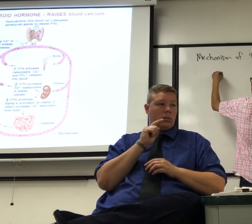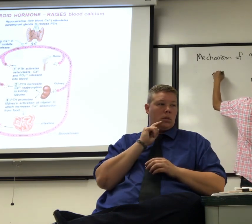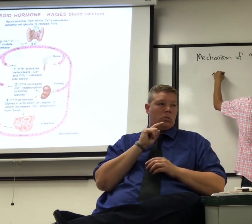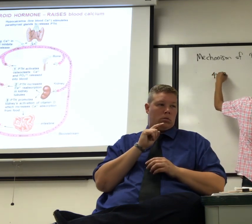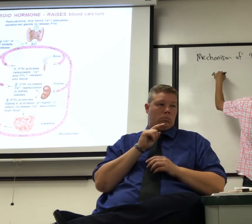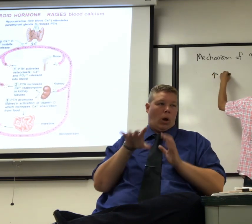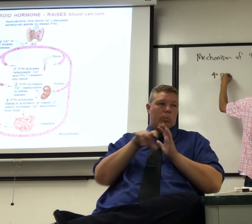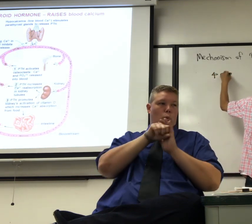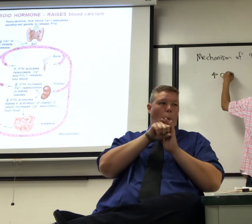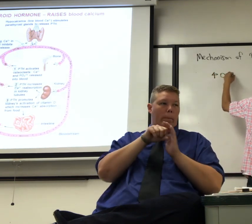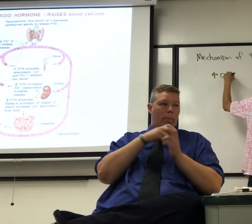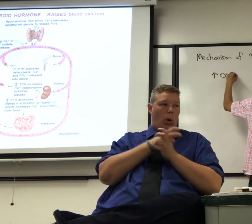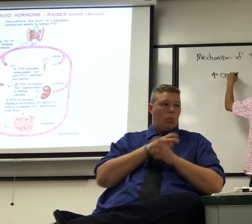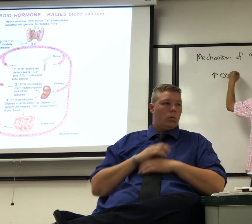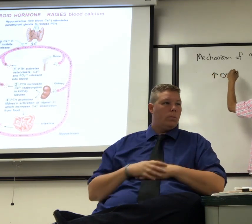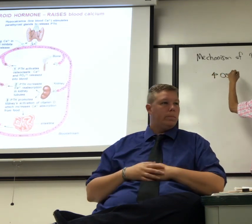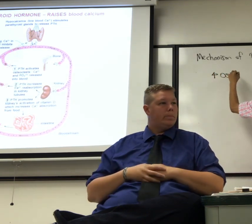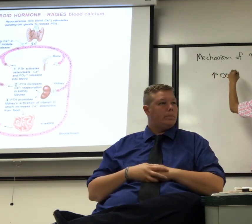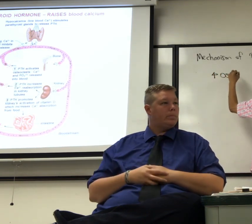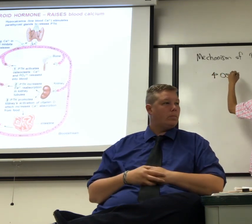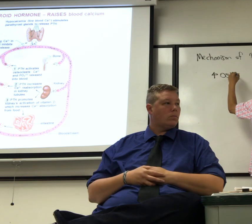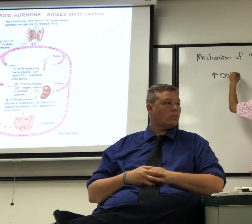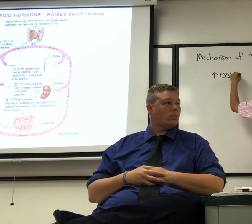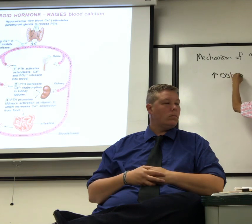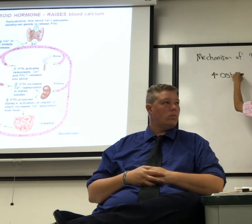osteoclasts, your bone resorbers.